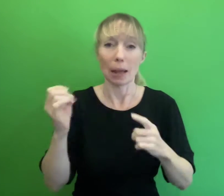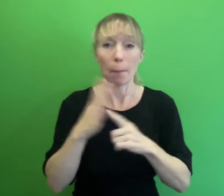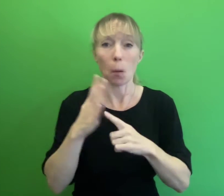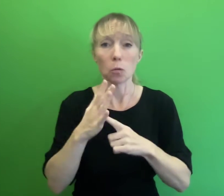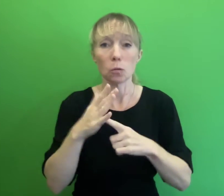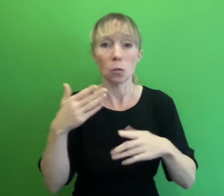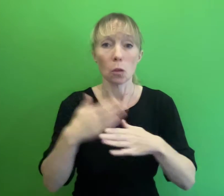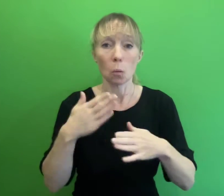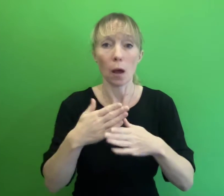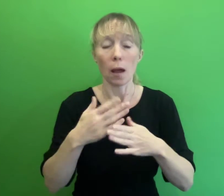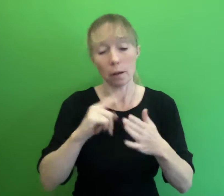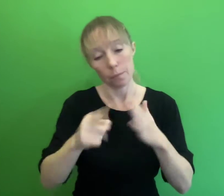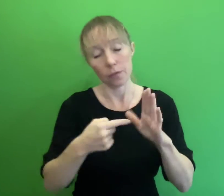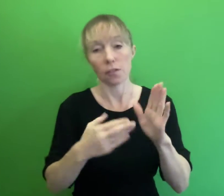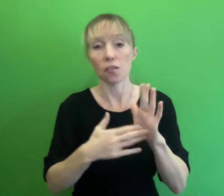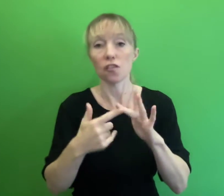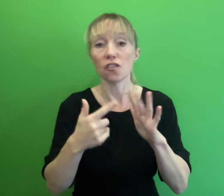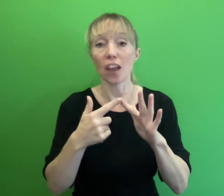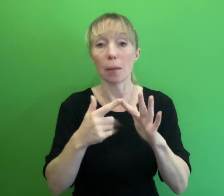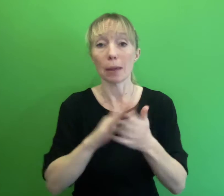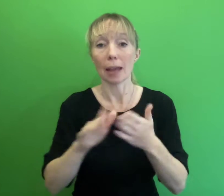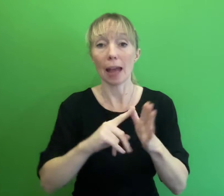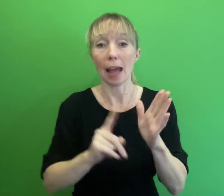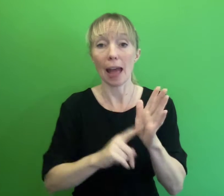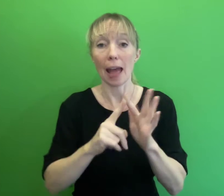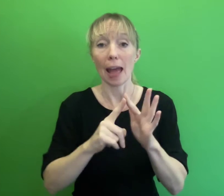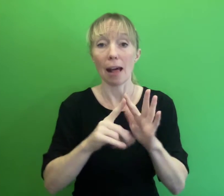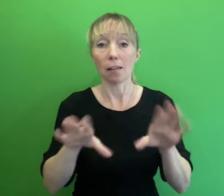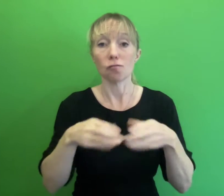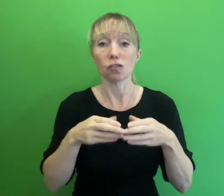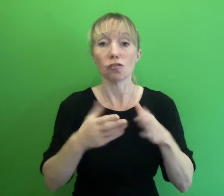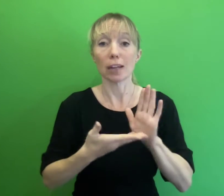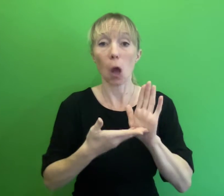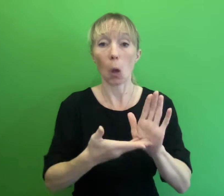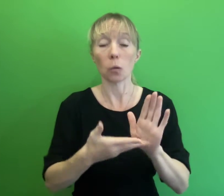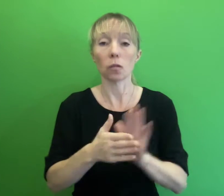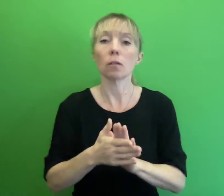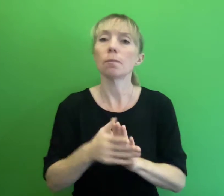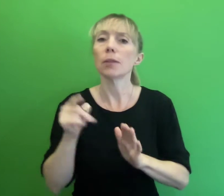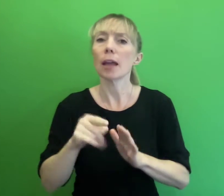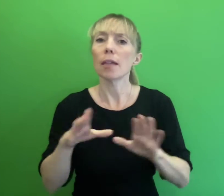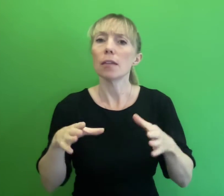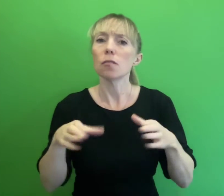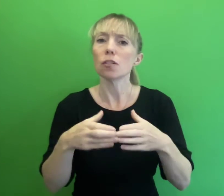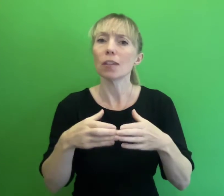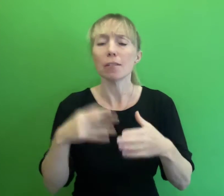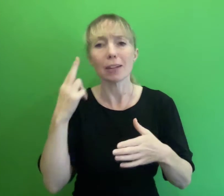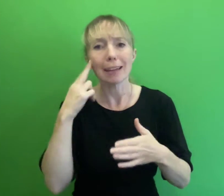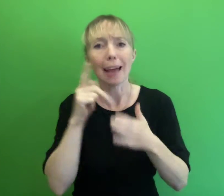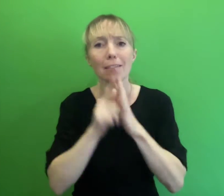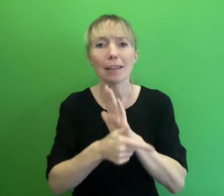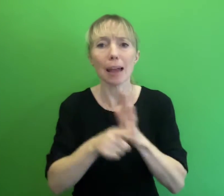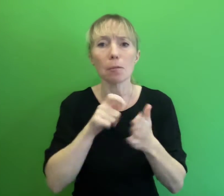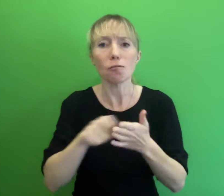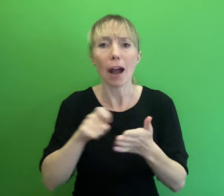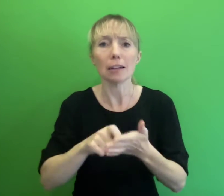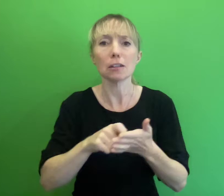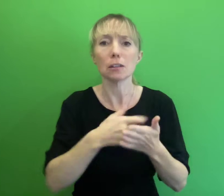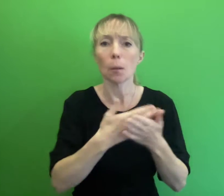Hale, retreat host. The retreat was for deaf and disabled writers of poetry, fiction and/or script